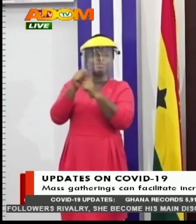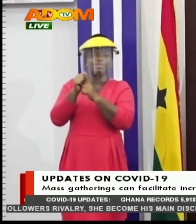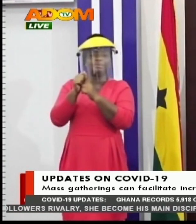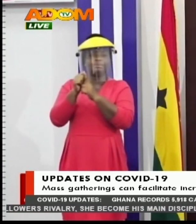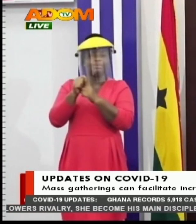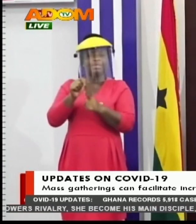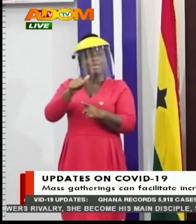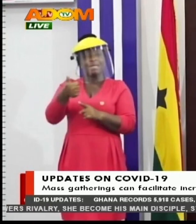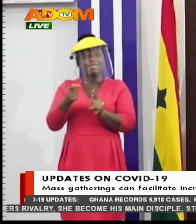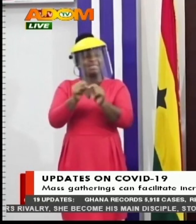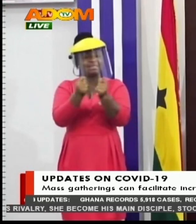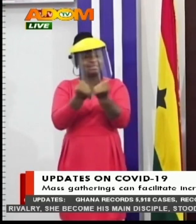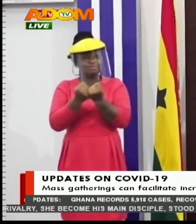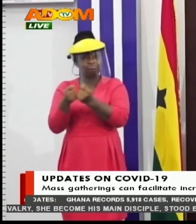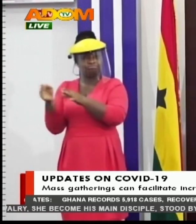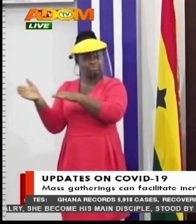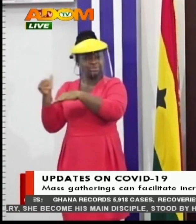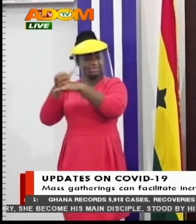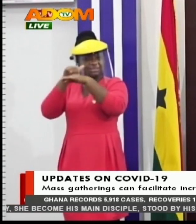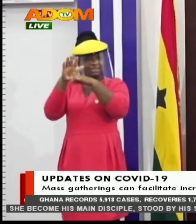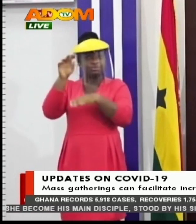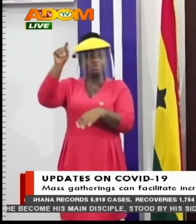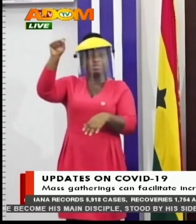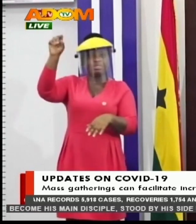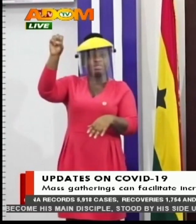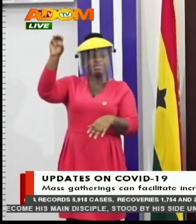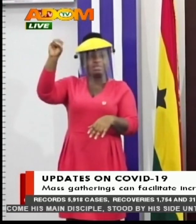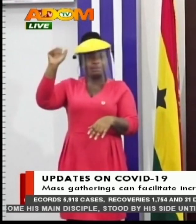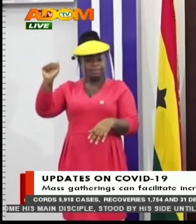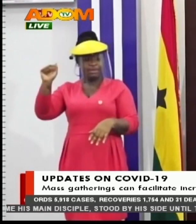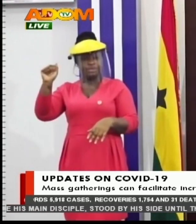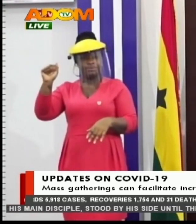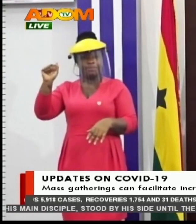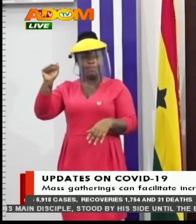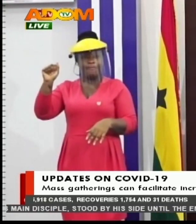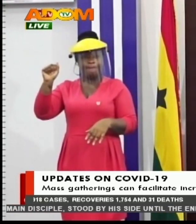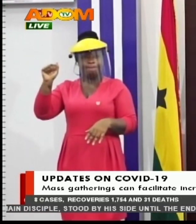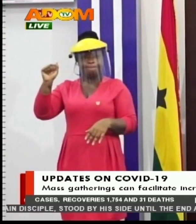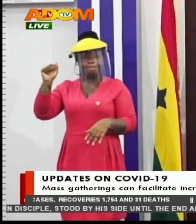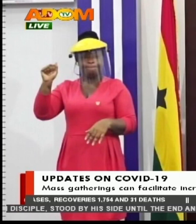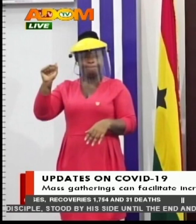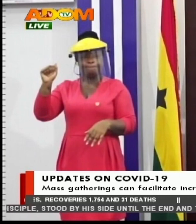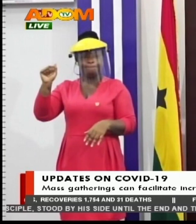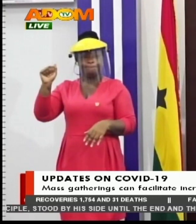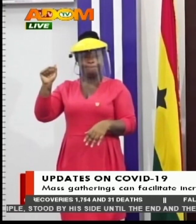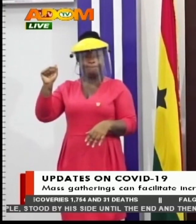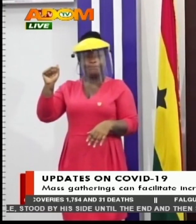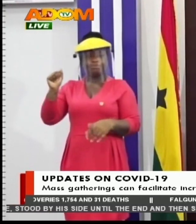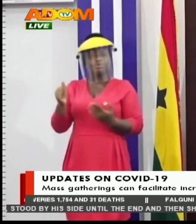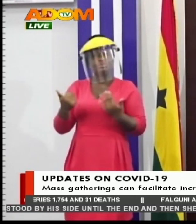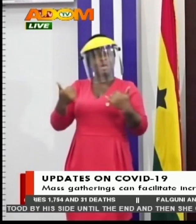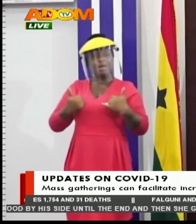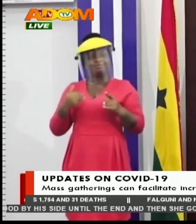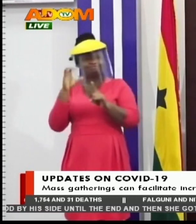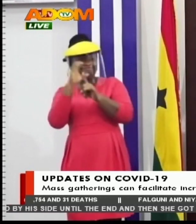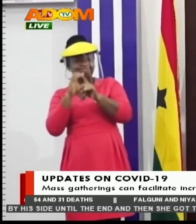Dr. Franklin Asedu-Bekwin, Head of Disease Surveillance, to give us an update on the situation